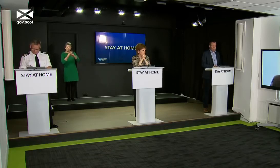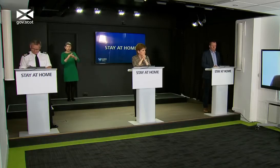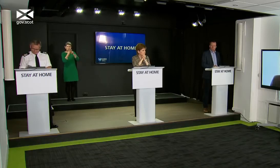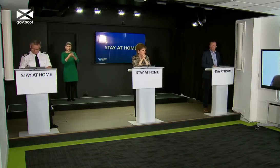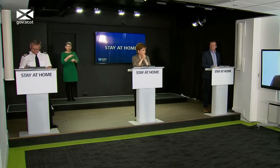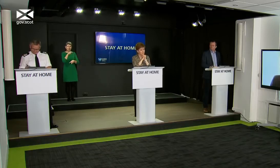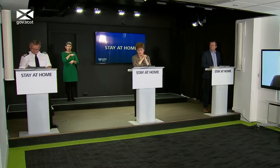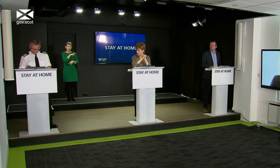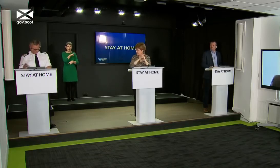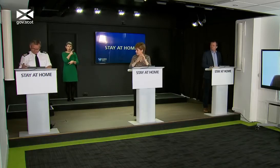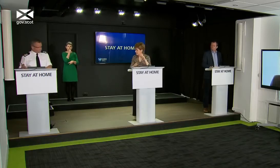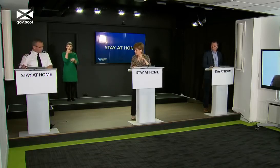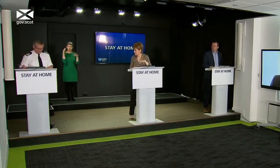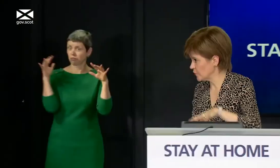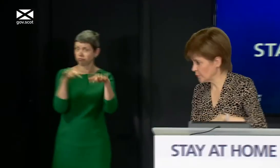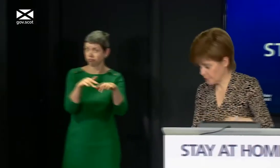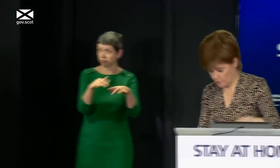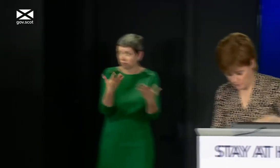crowds?